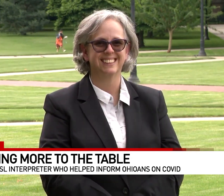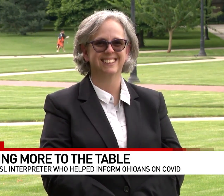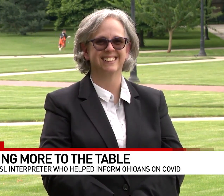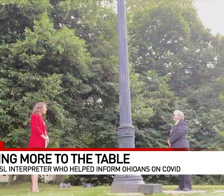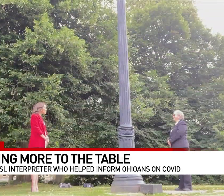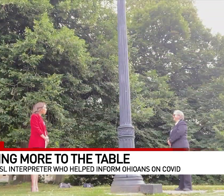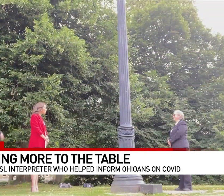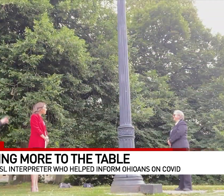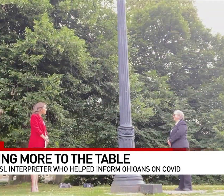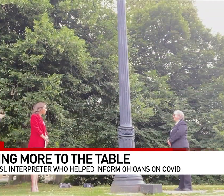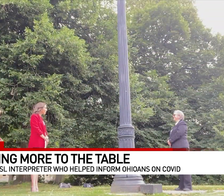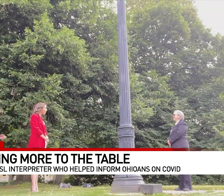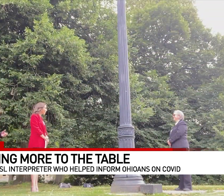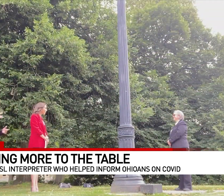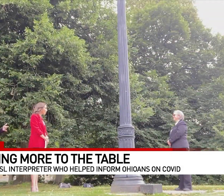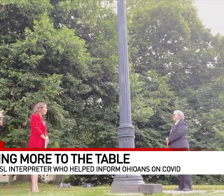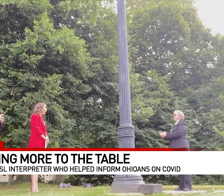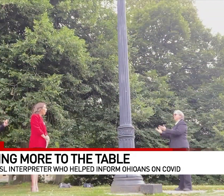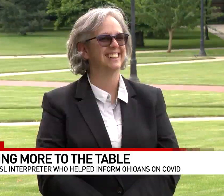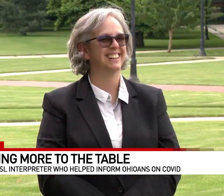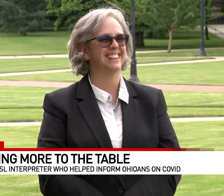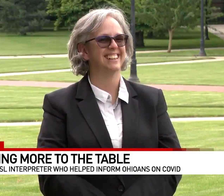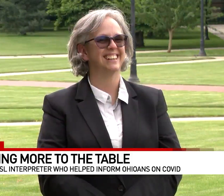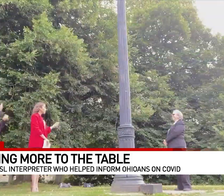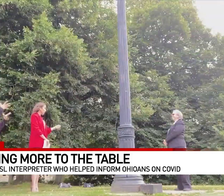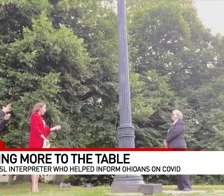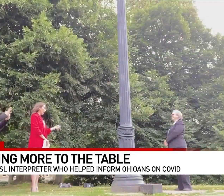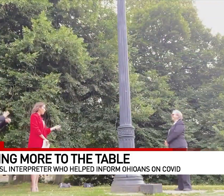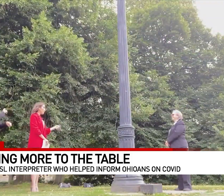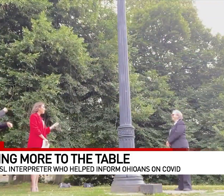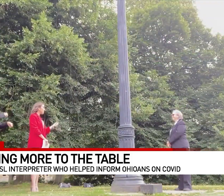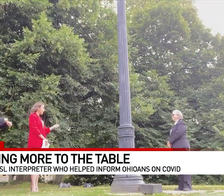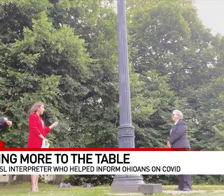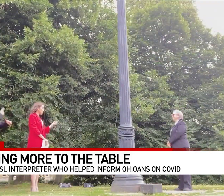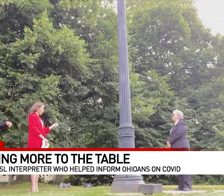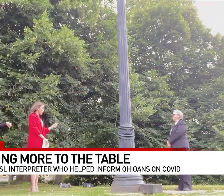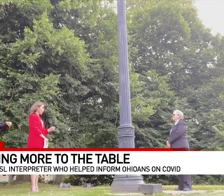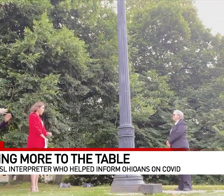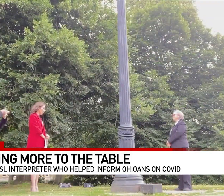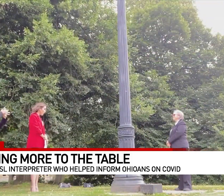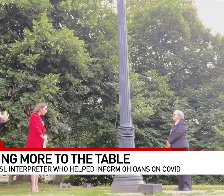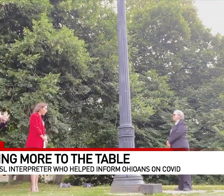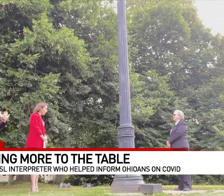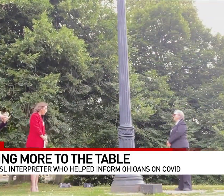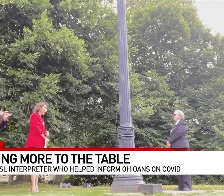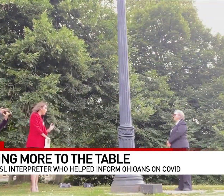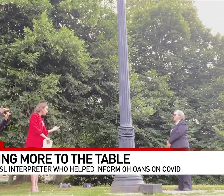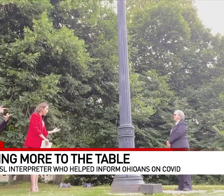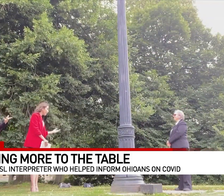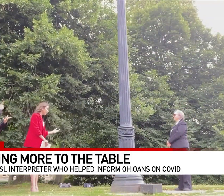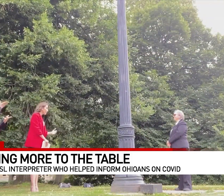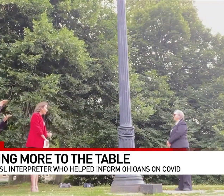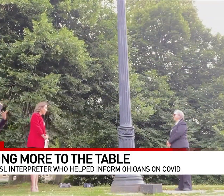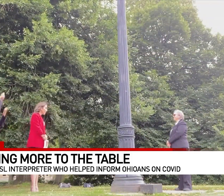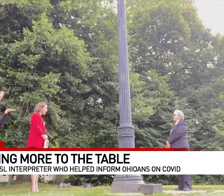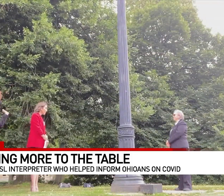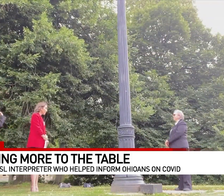full-time. That's so exciting. How many full-time deaf interpreters are there out there?